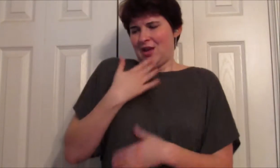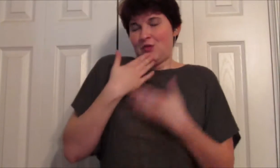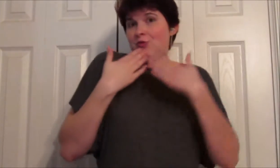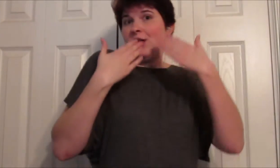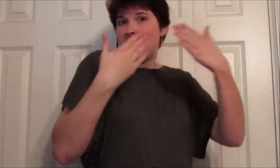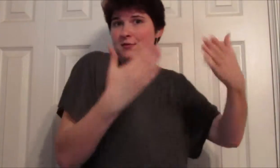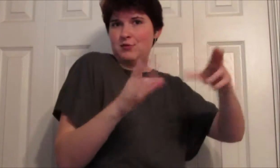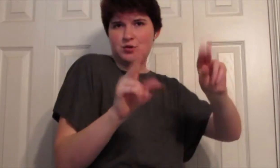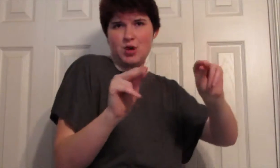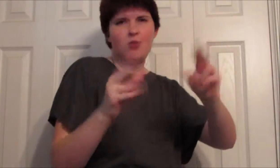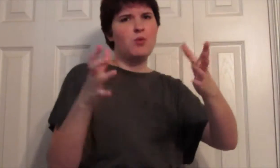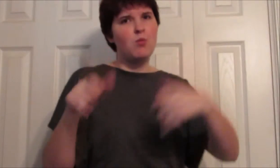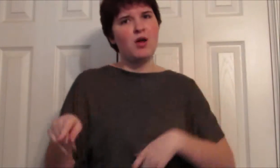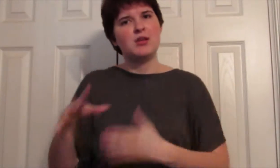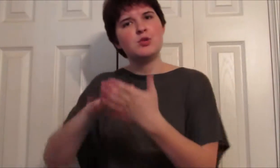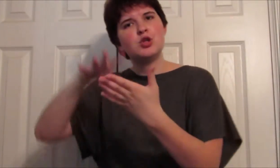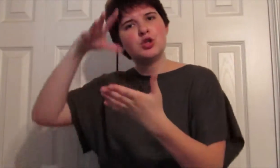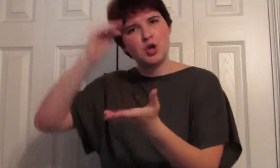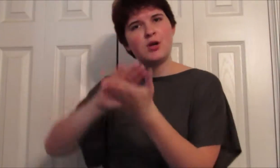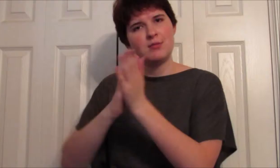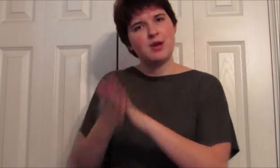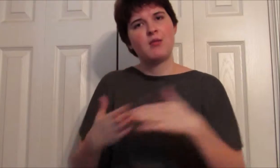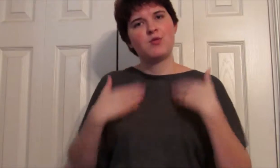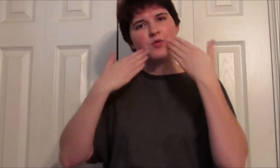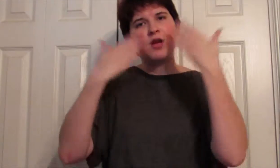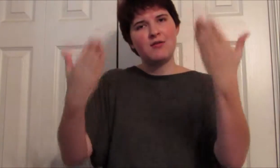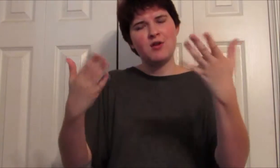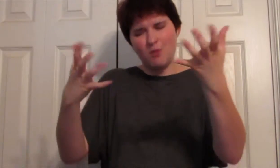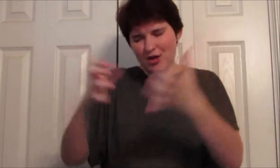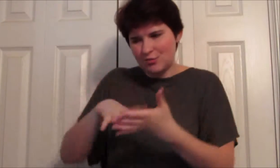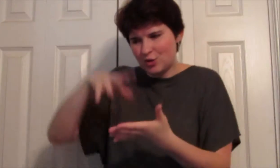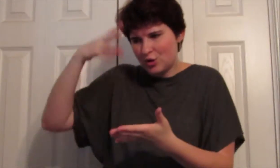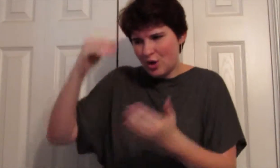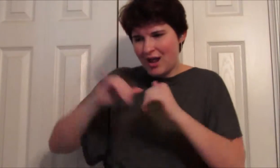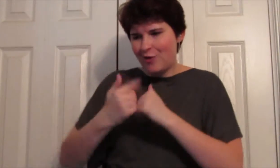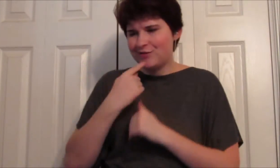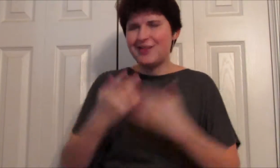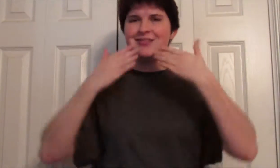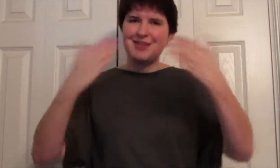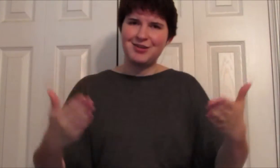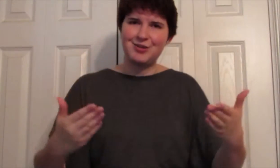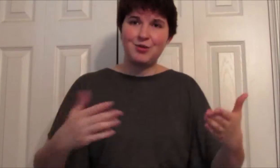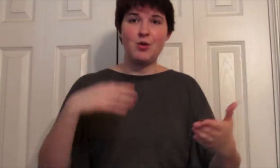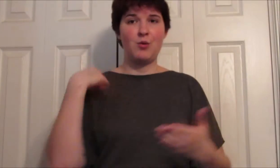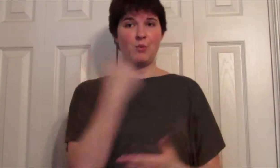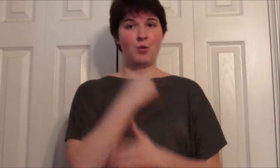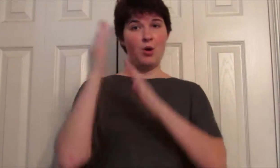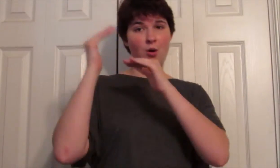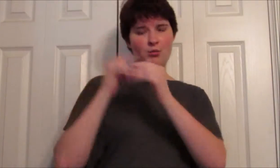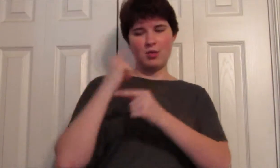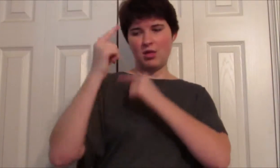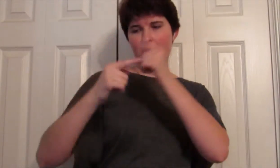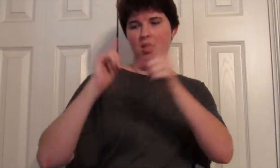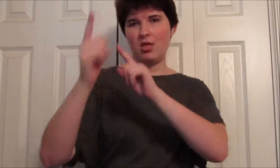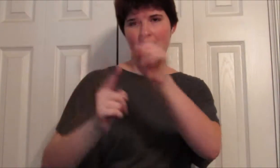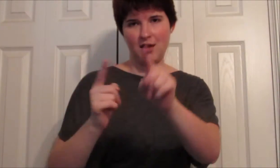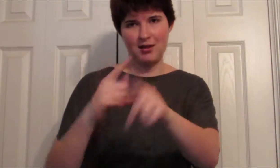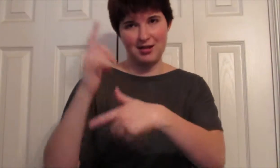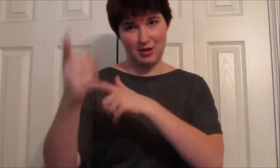feel gratitude, we want them to learn it. We want them to learn how to do it because our hope is that over time, they will develop grateful hearts